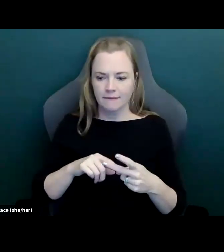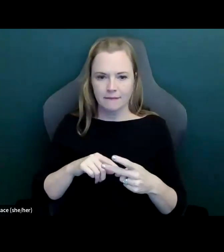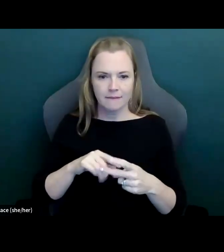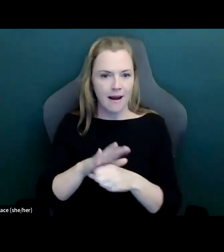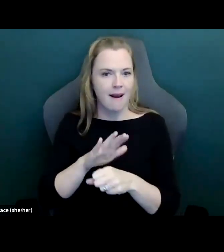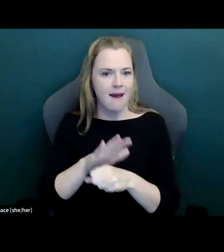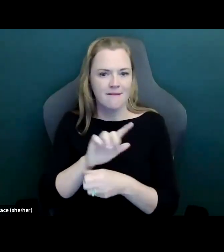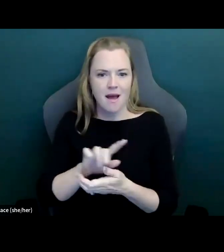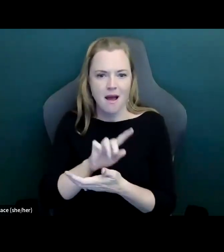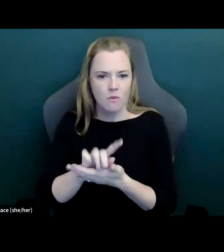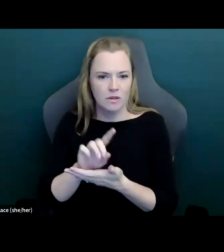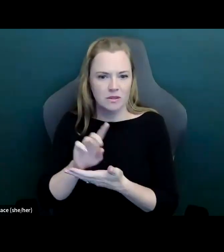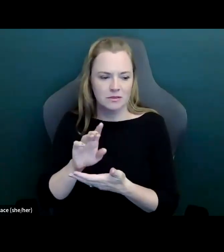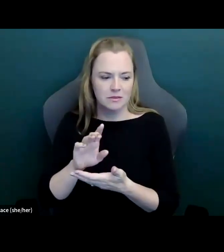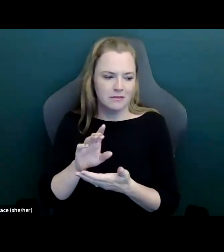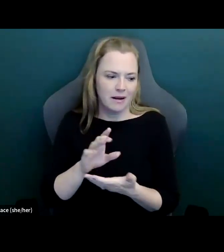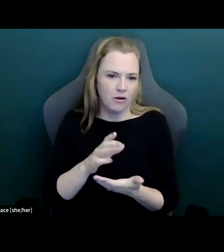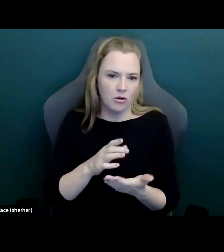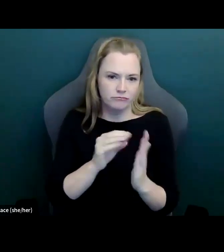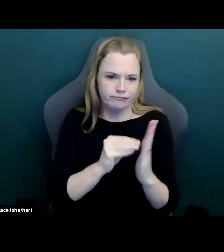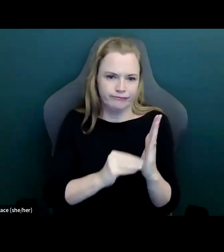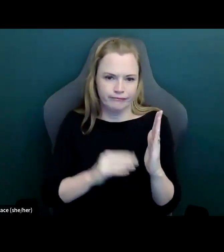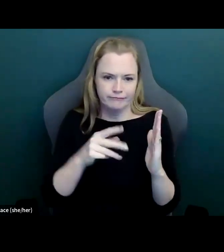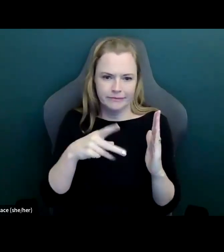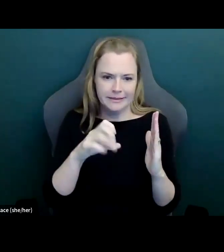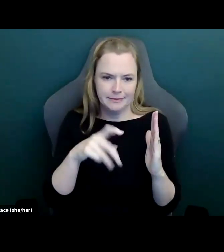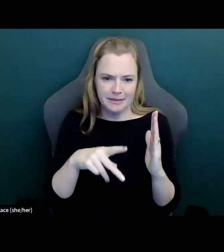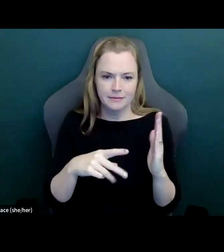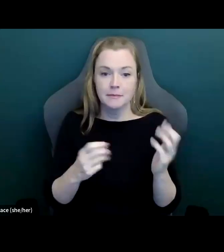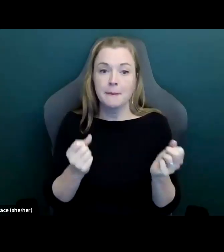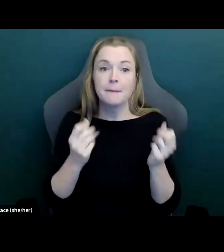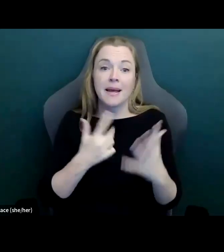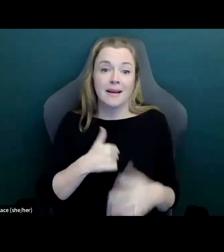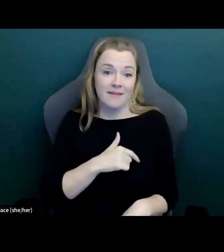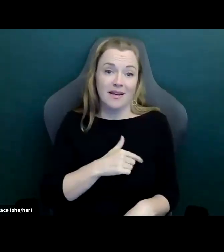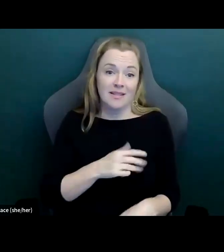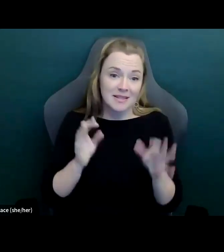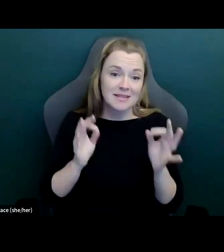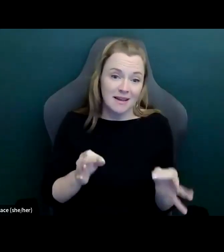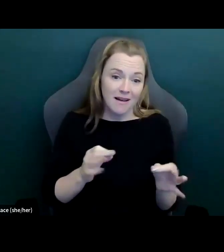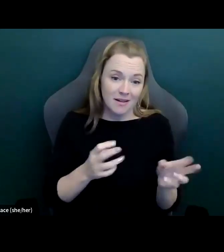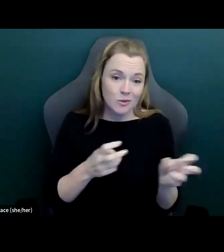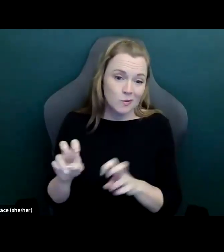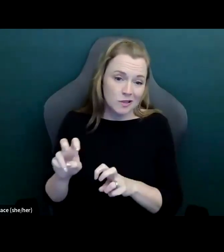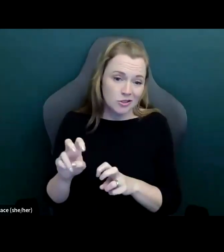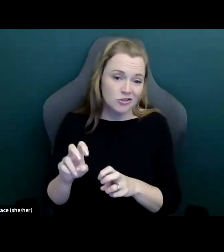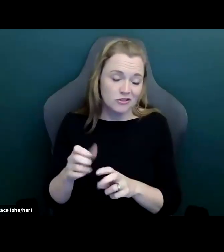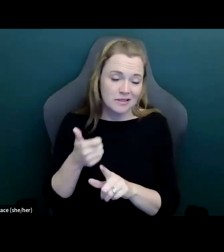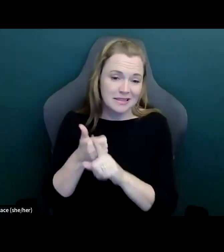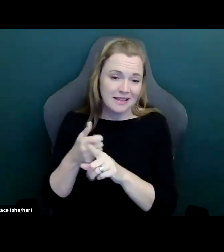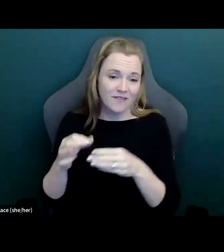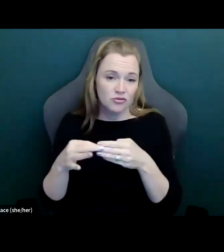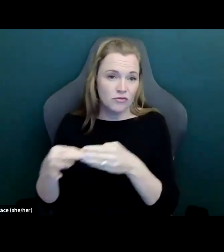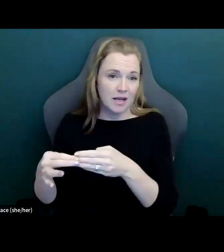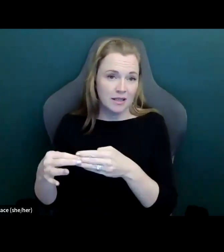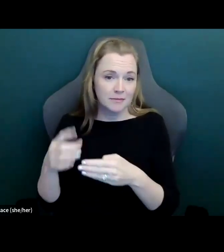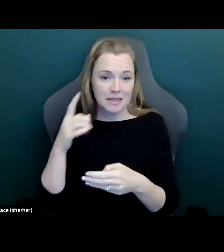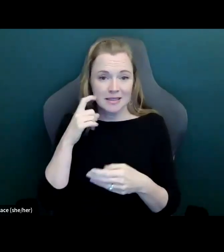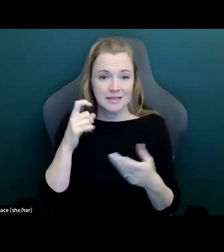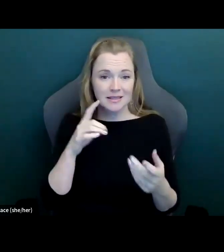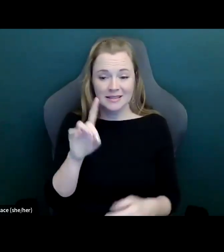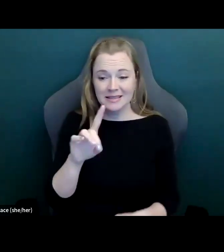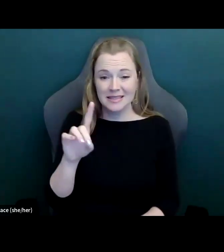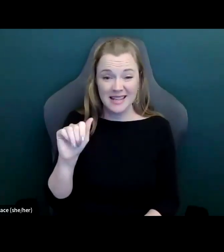plan, which I understand is often the reason that many of us end up deciding to switch to self-direct, is that